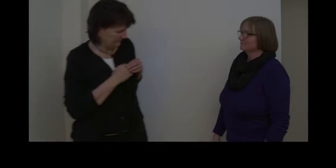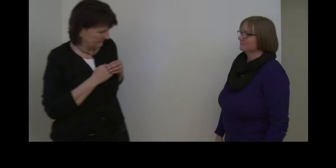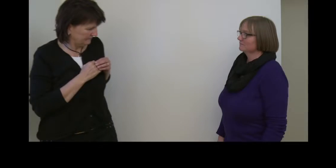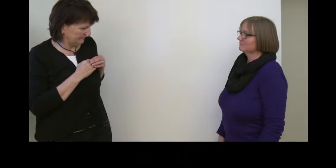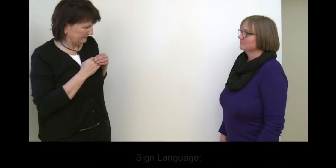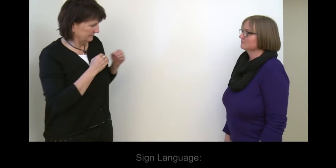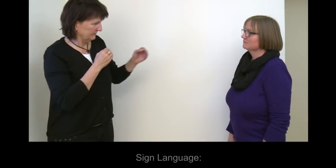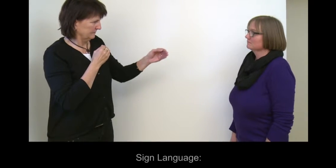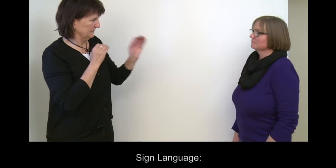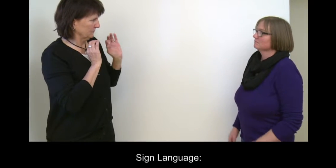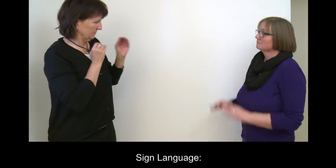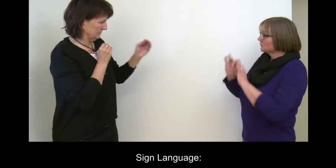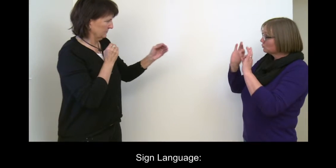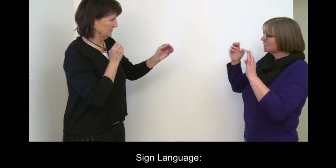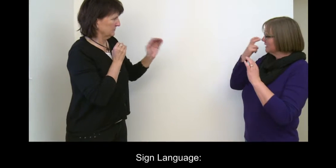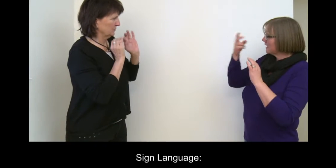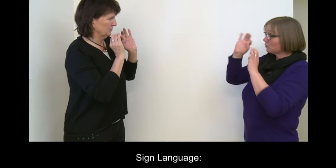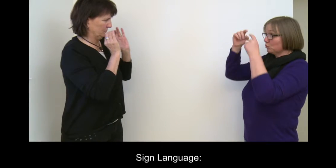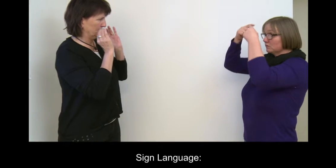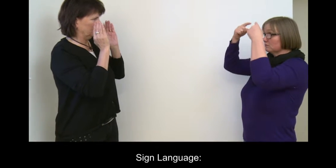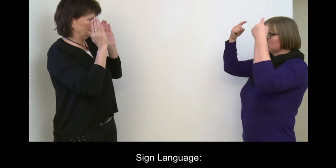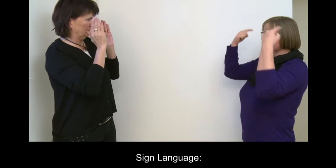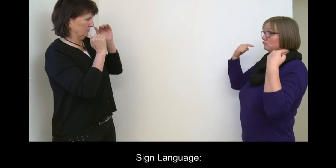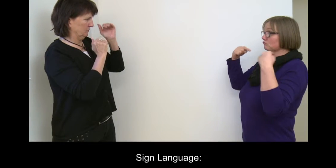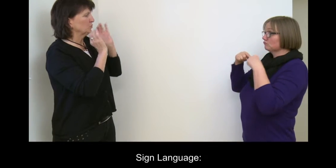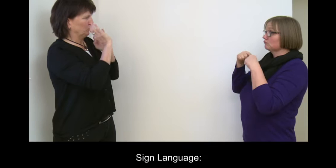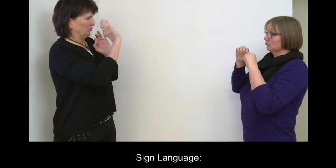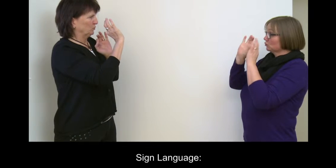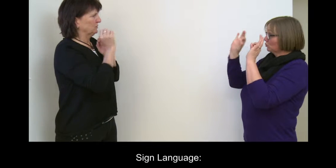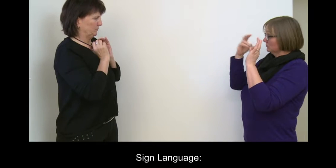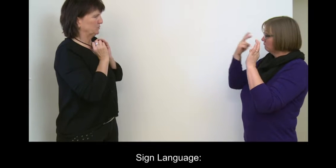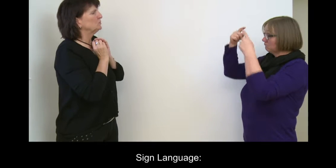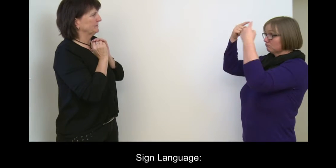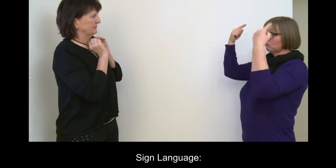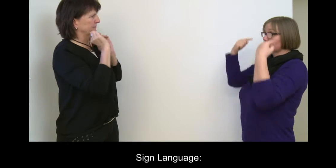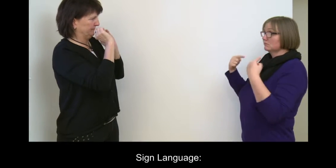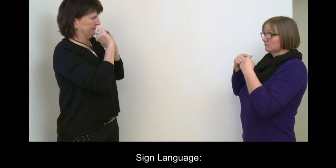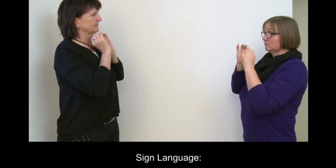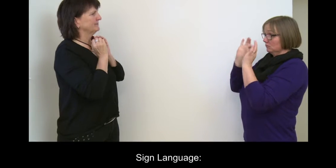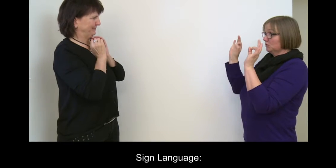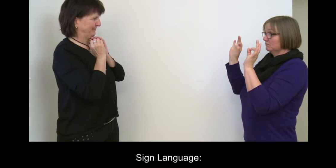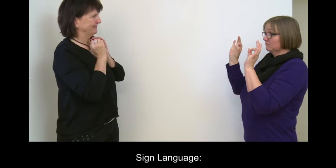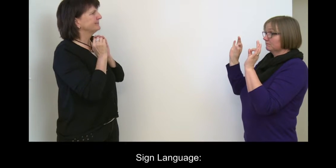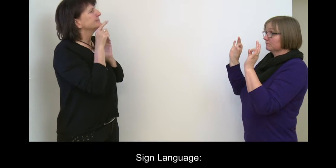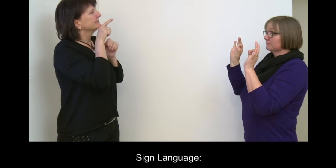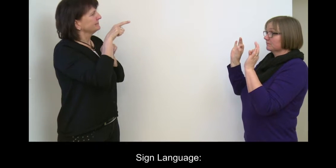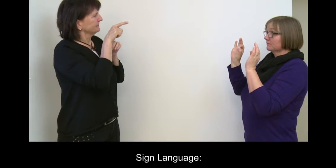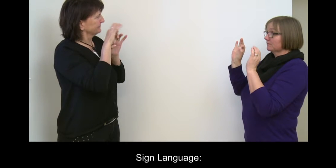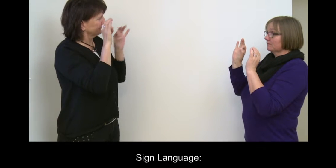When a person is deaf and visually impaired, ask them how far away you should stand and how large their field of vision is at